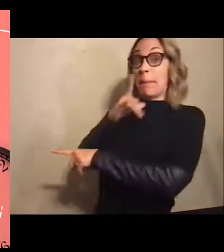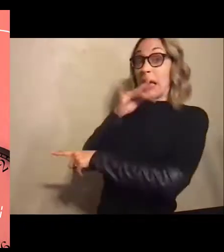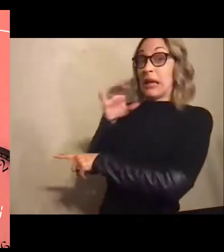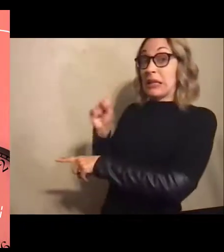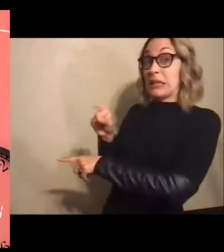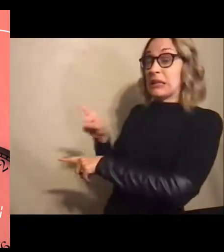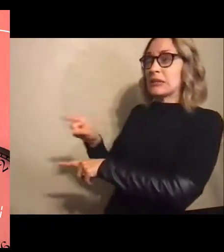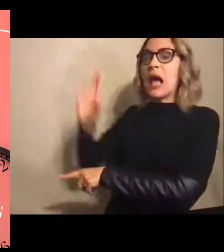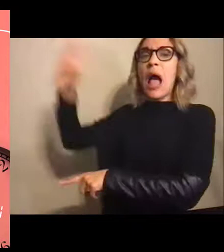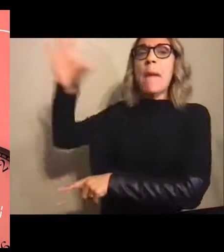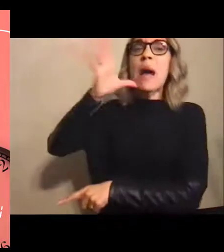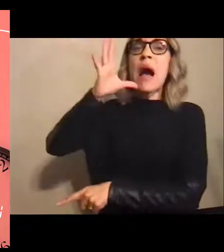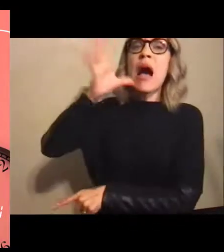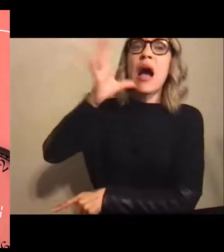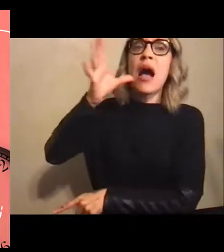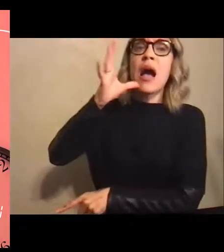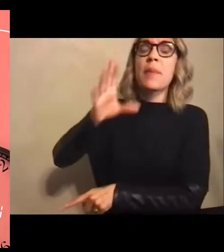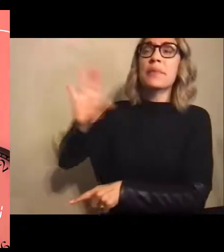make an appointment with you.